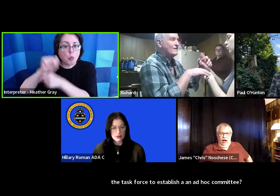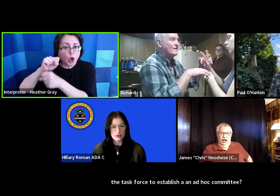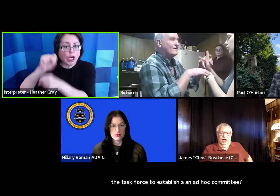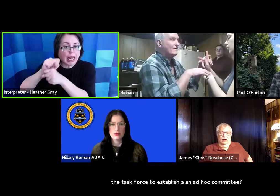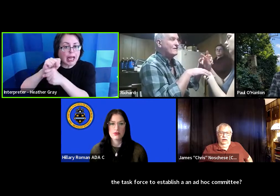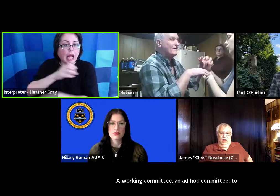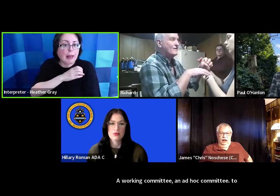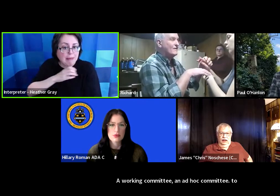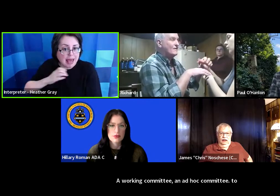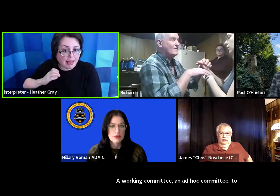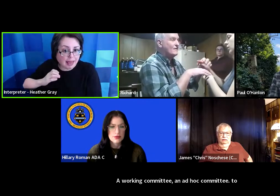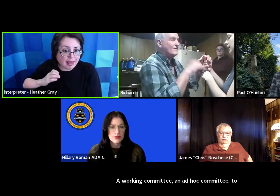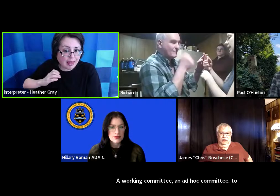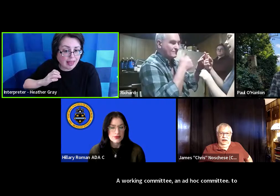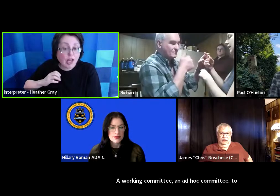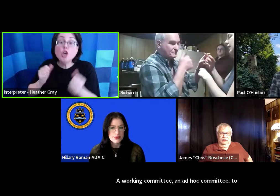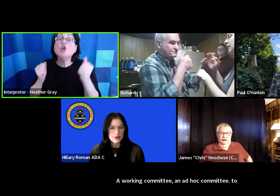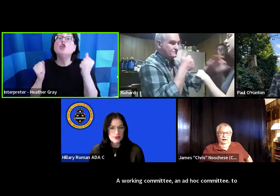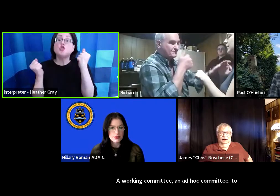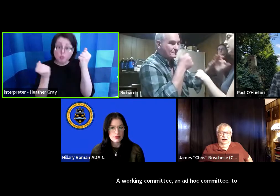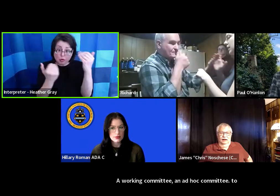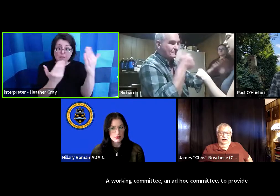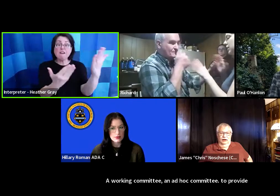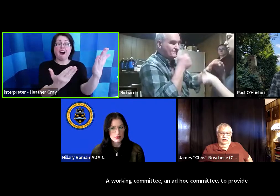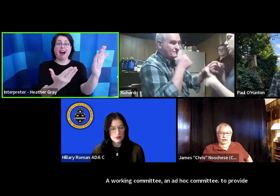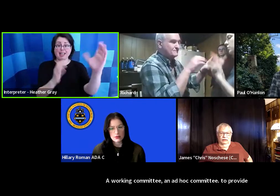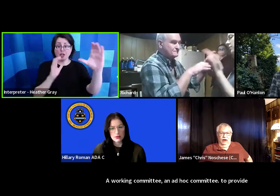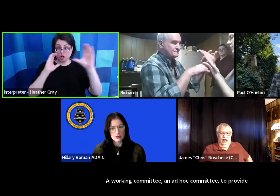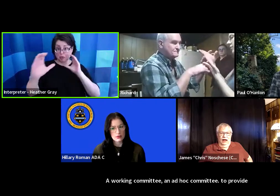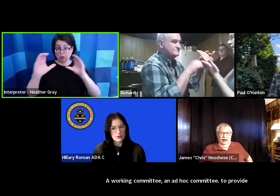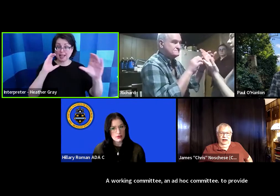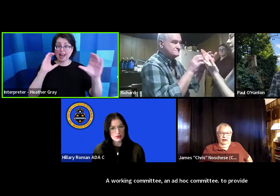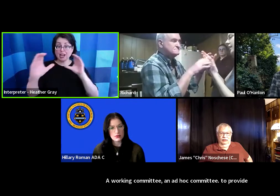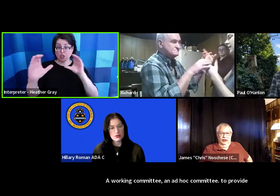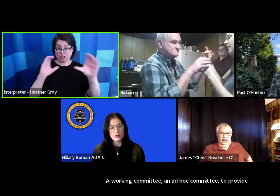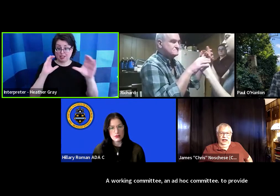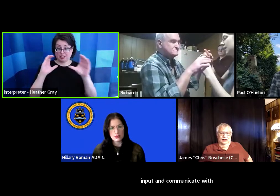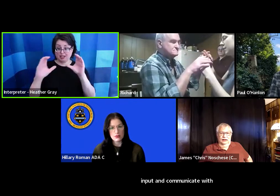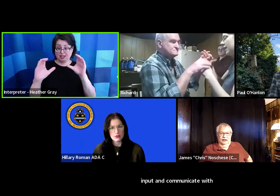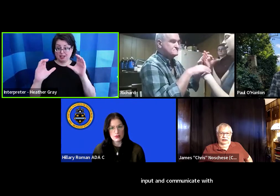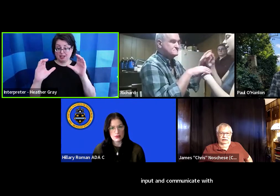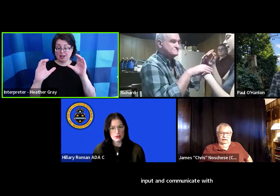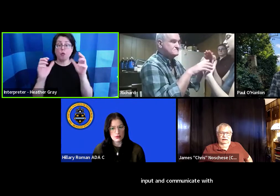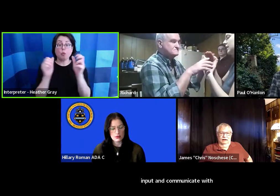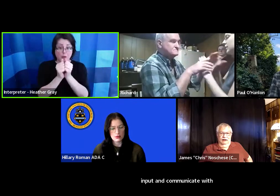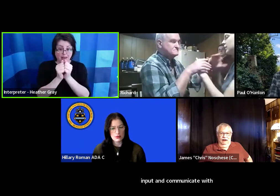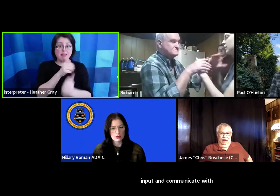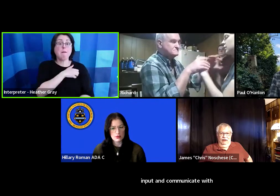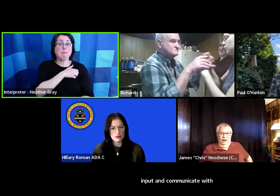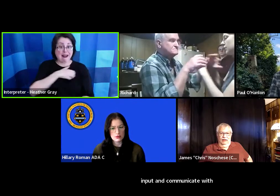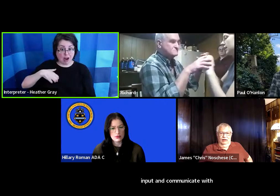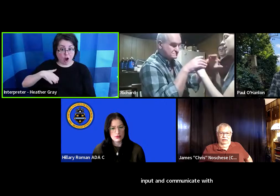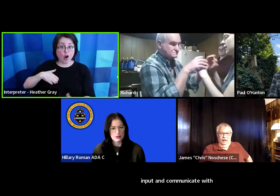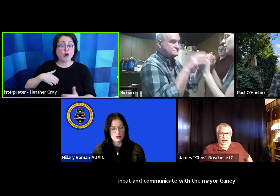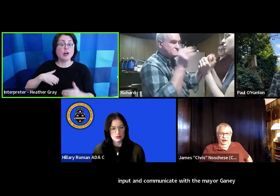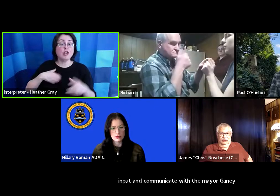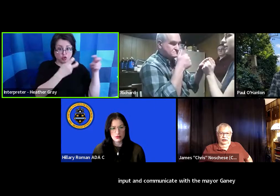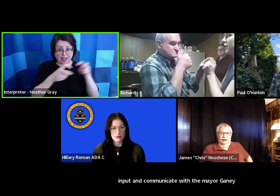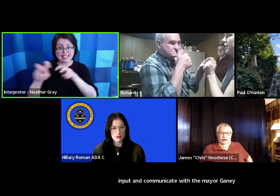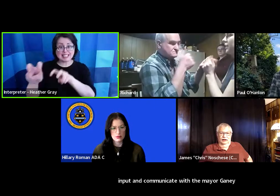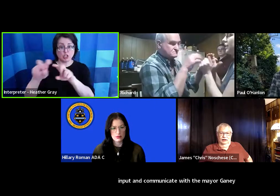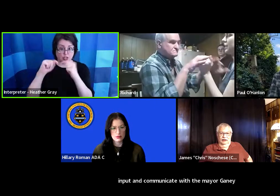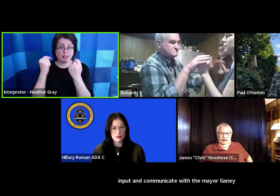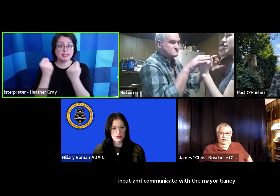to provide input and communicate with the Mayor Gainey